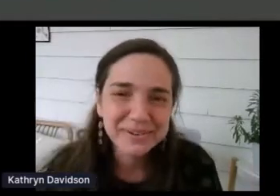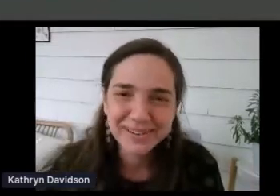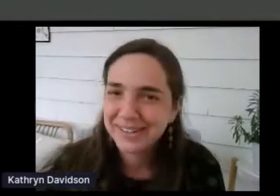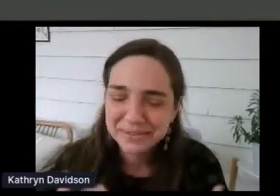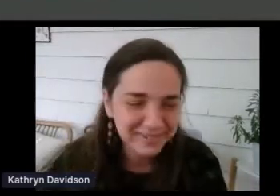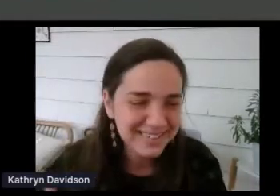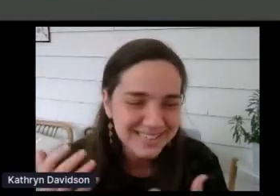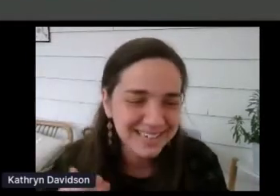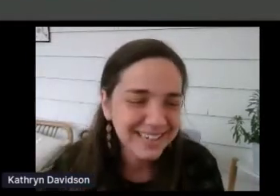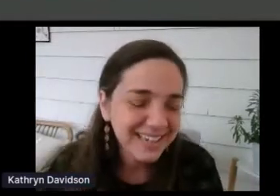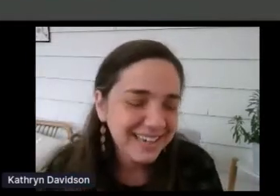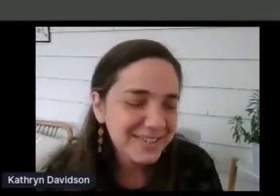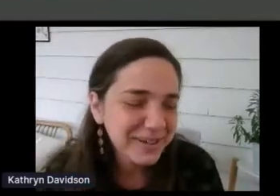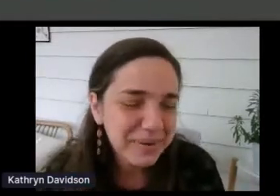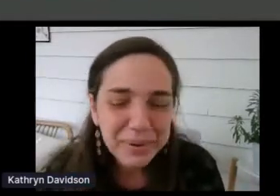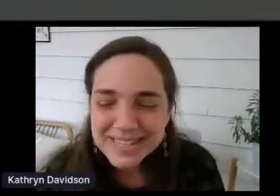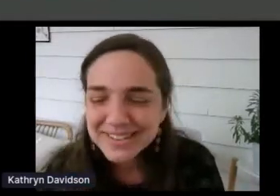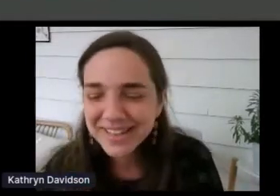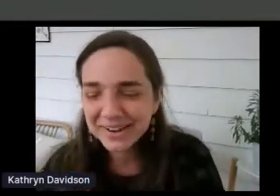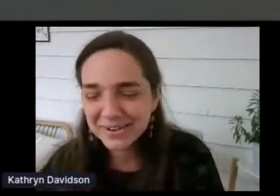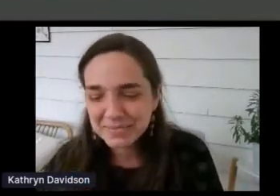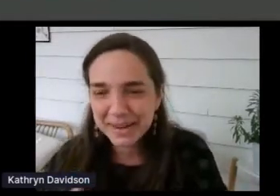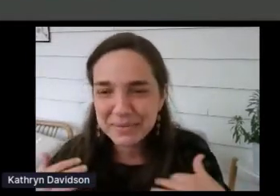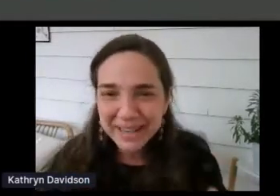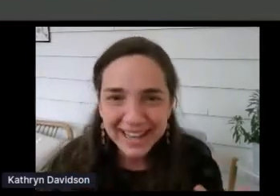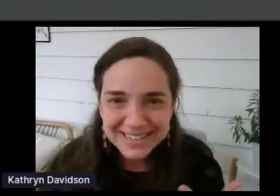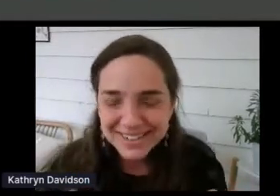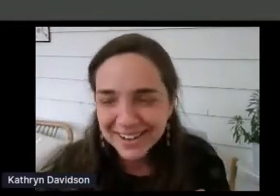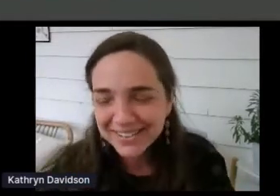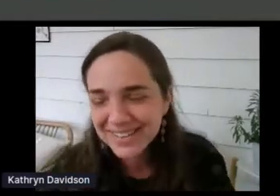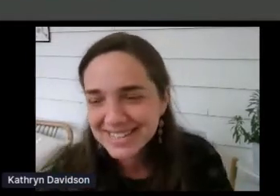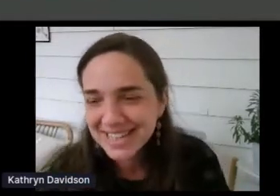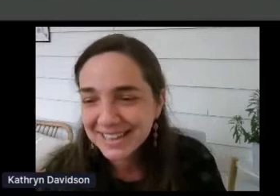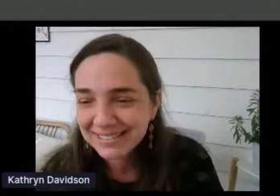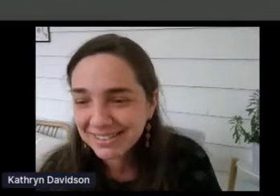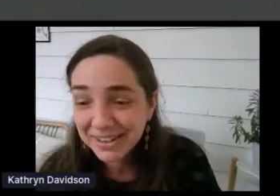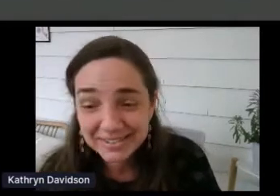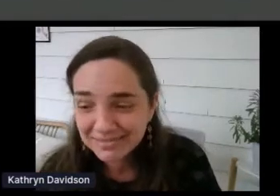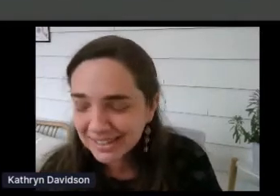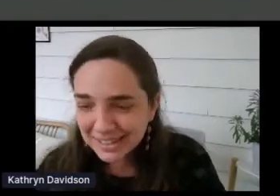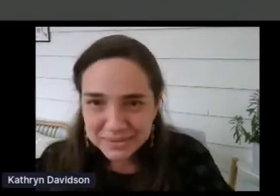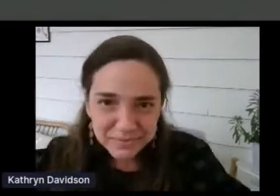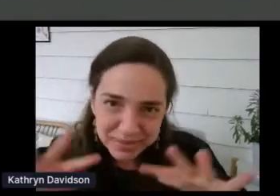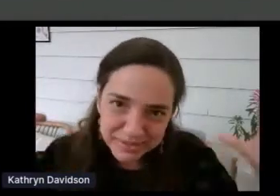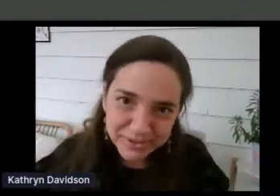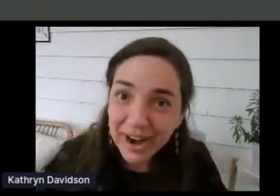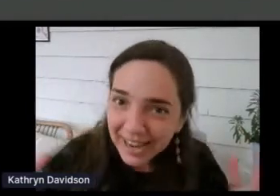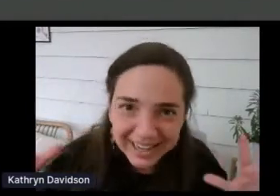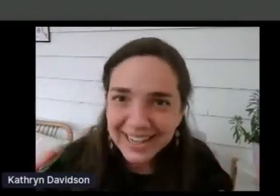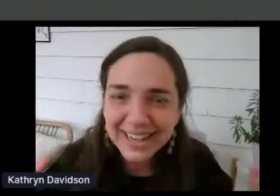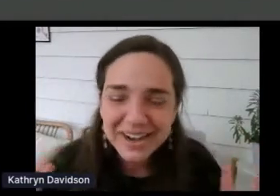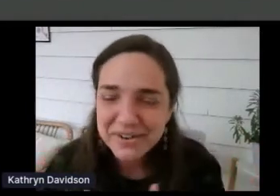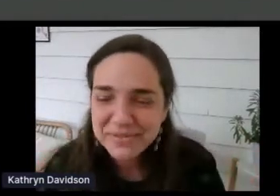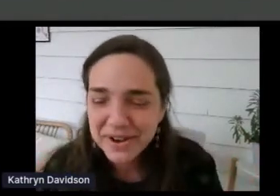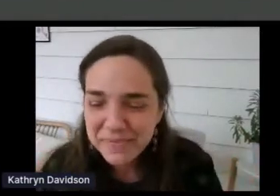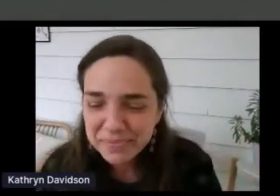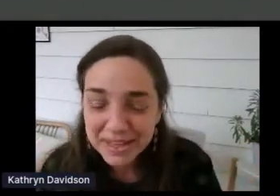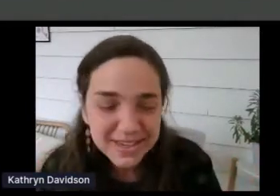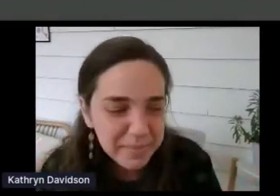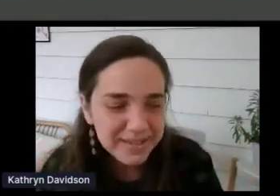early. So, you know, it's really impressive that you're all spending a weekend doing all of this learning the variety